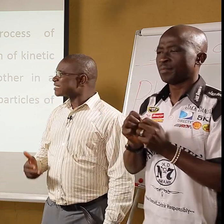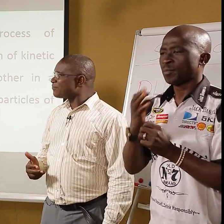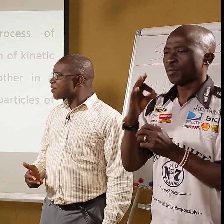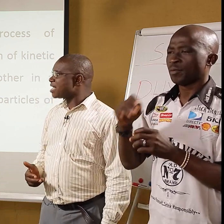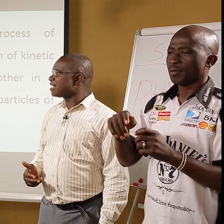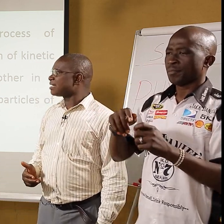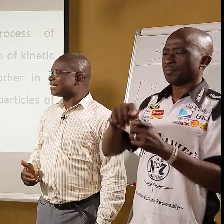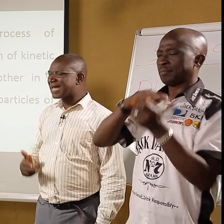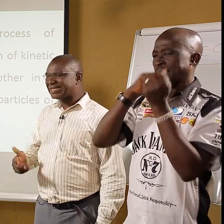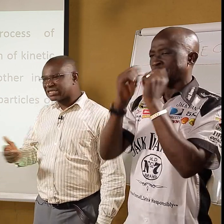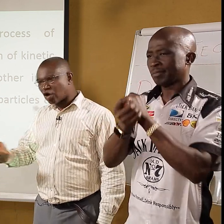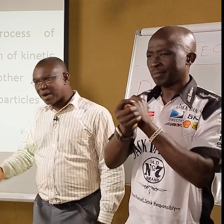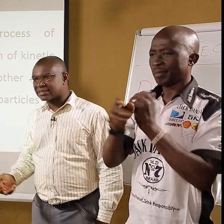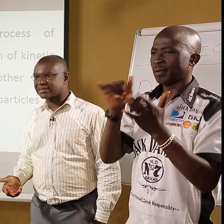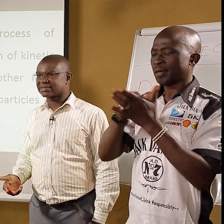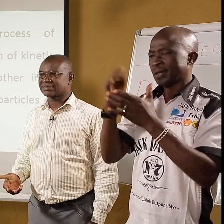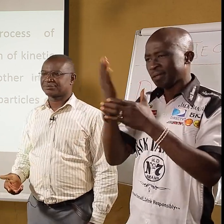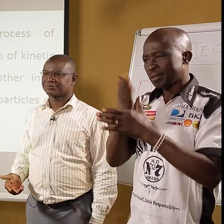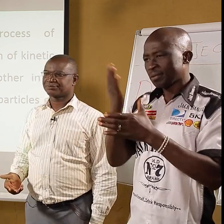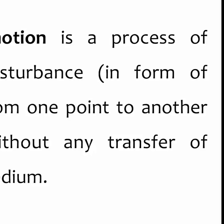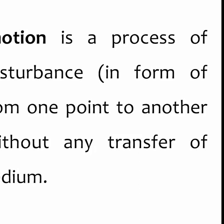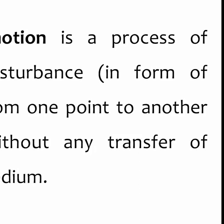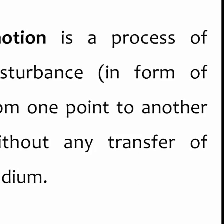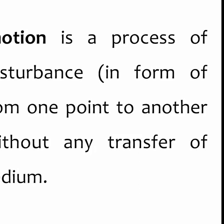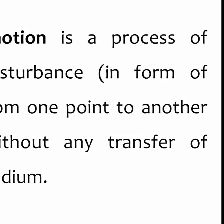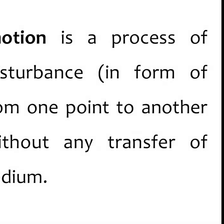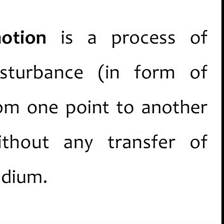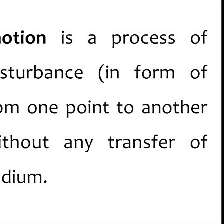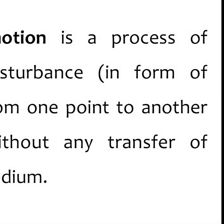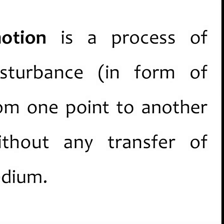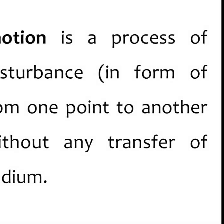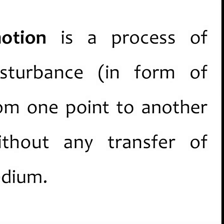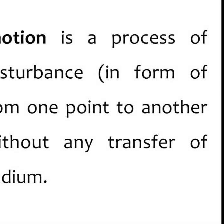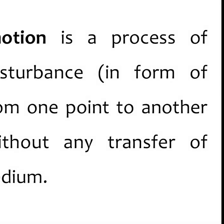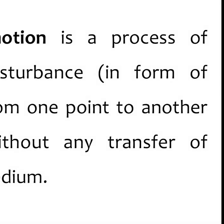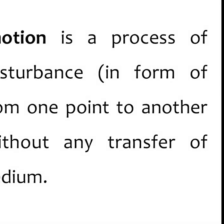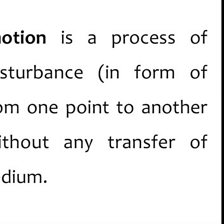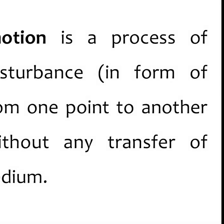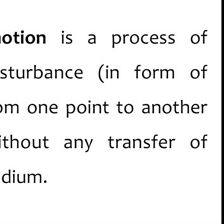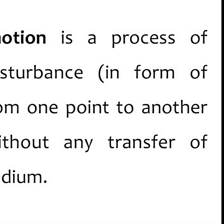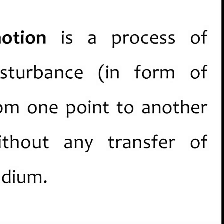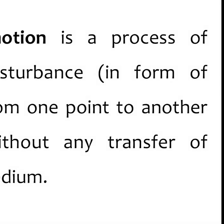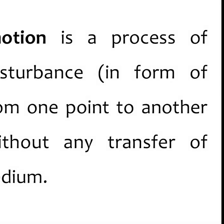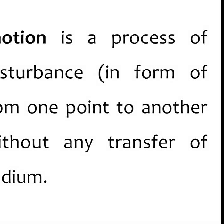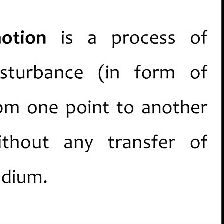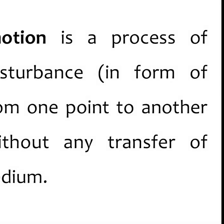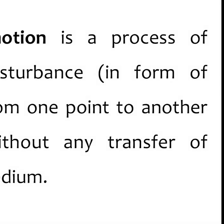of transferring that disturbance. The process of transferring a disturbance.